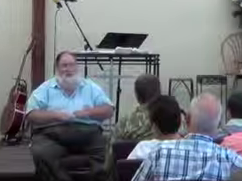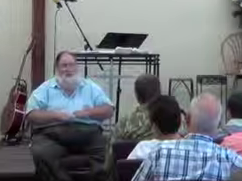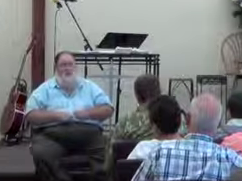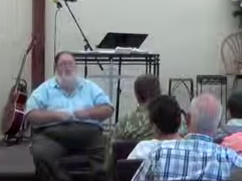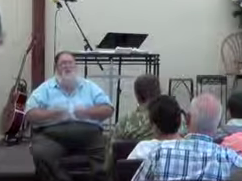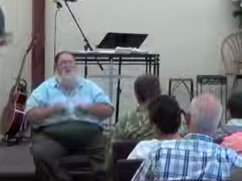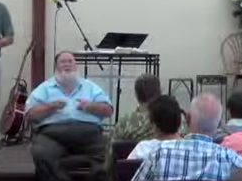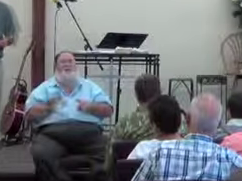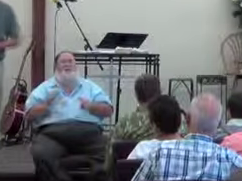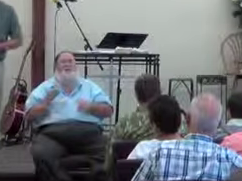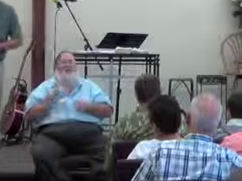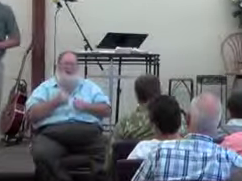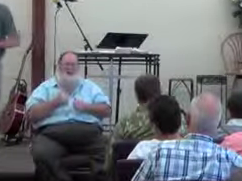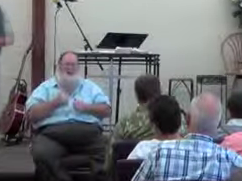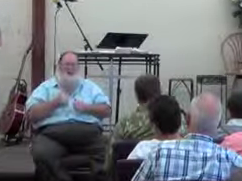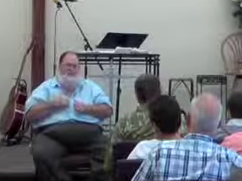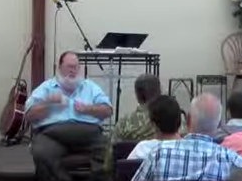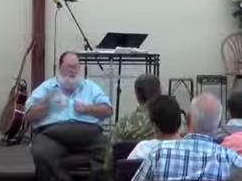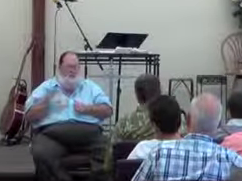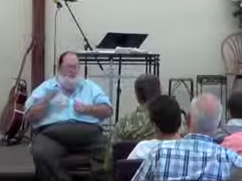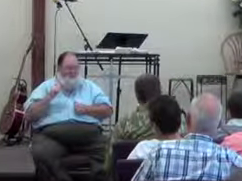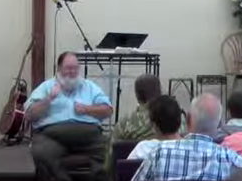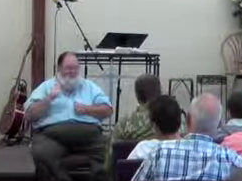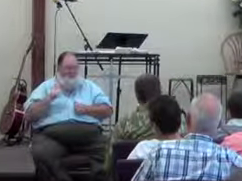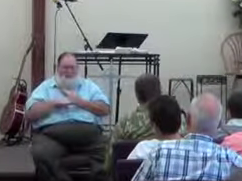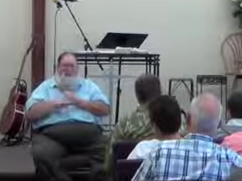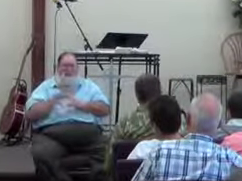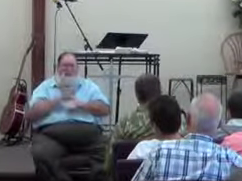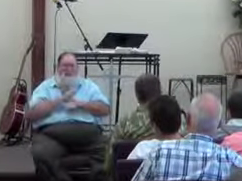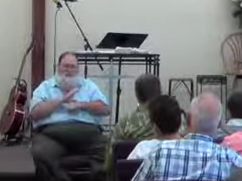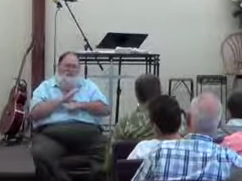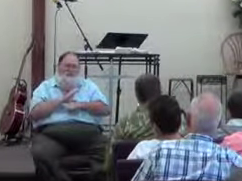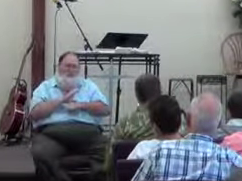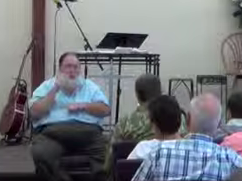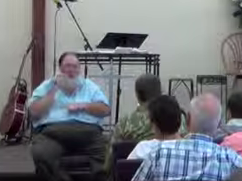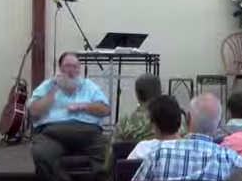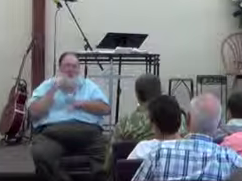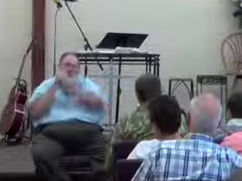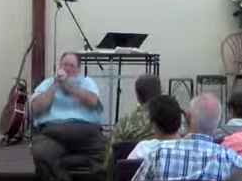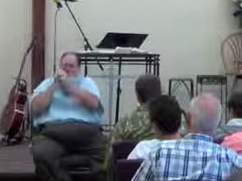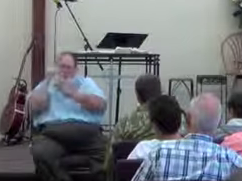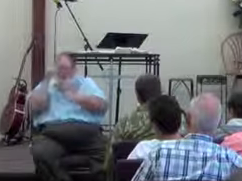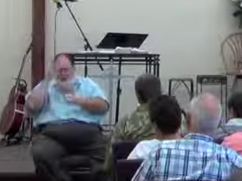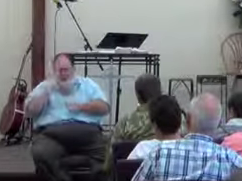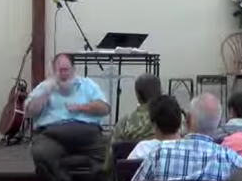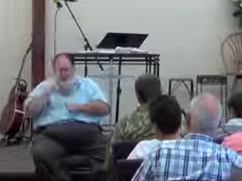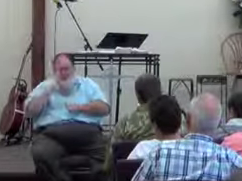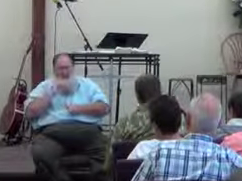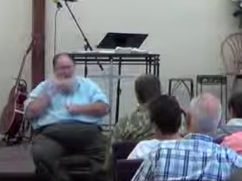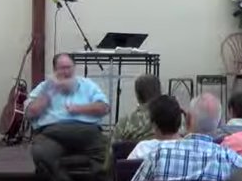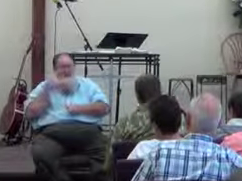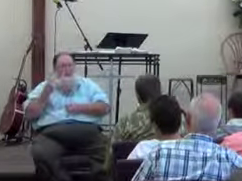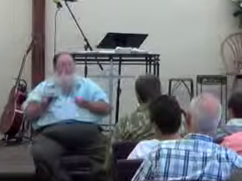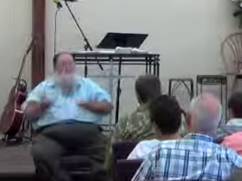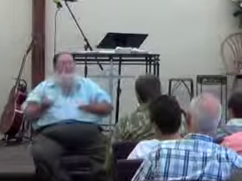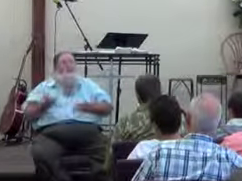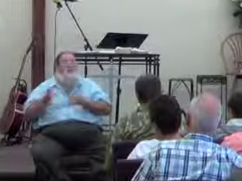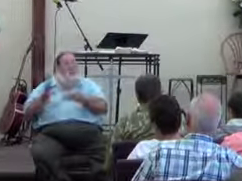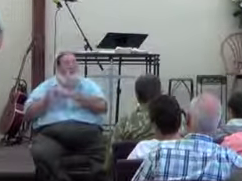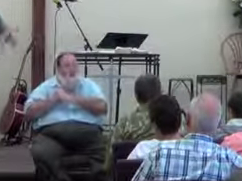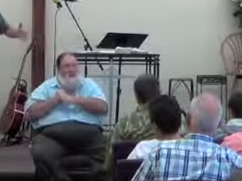worship God and not come in here with what am I going to get out of service today, but what he can get out of service today. I hope we come in here with a respect and a